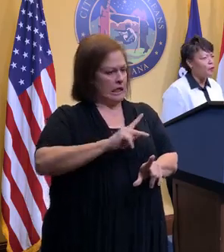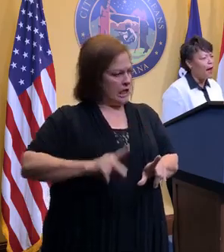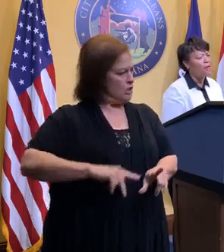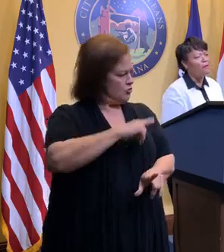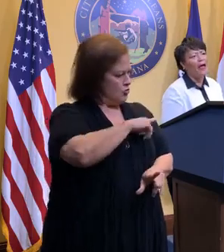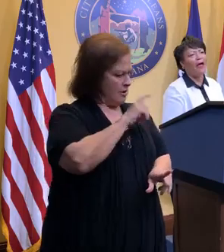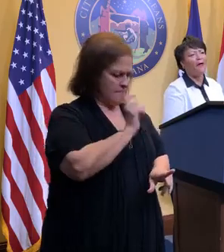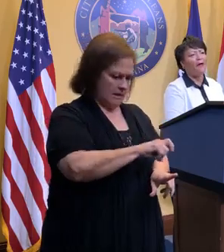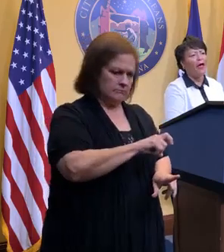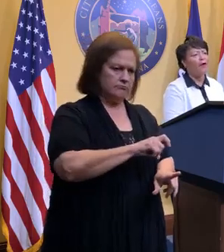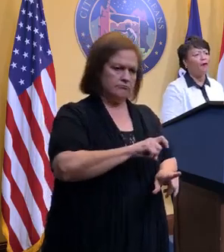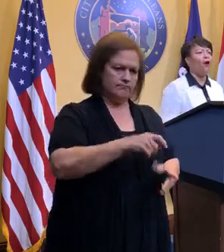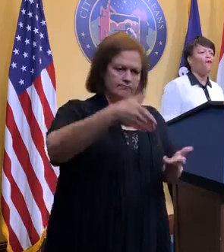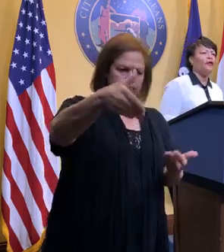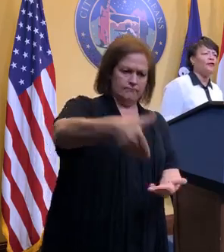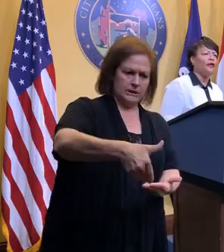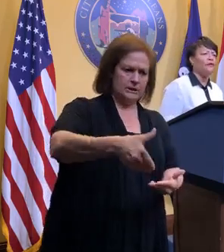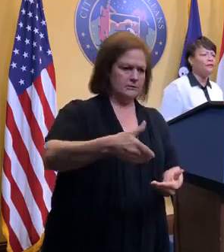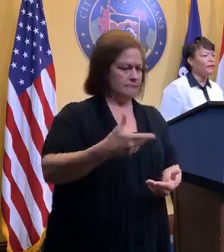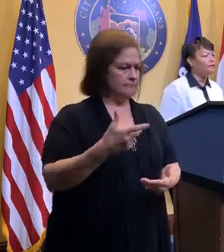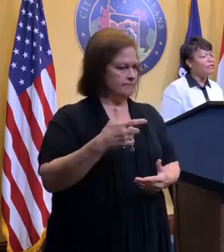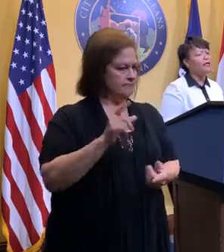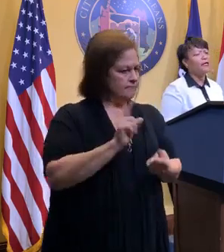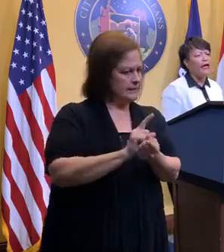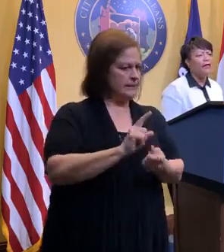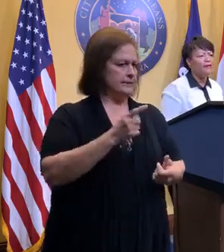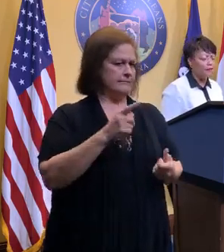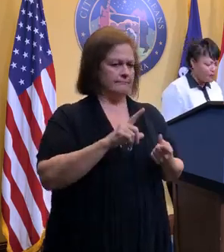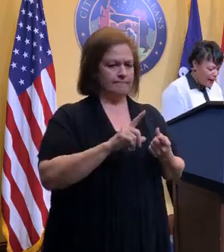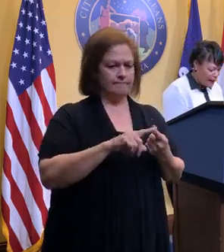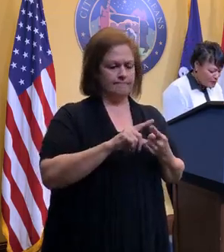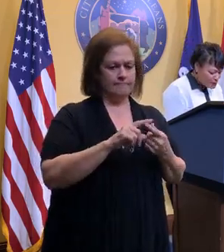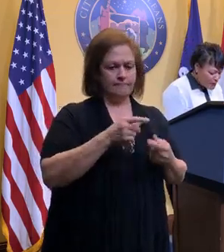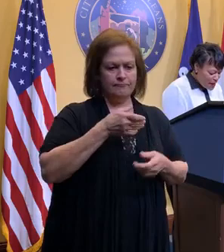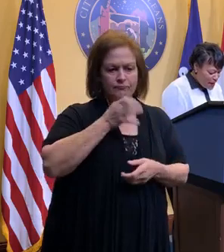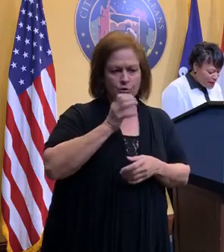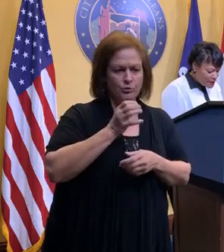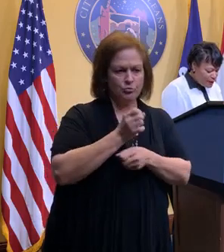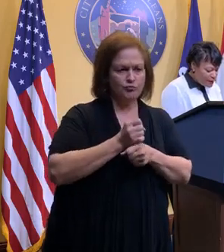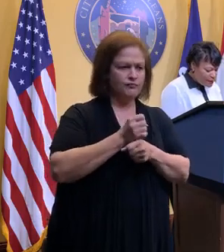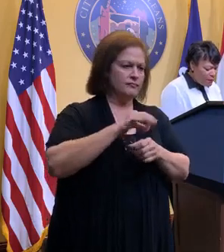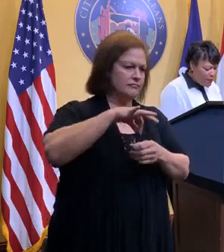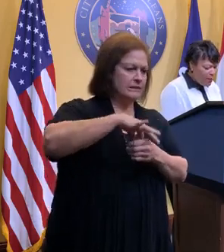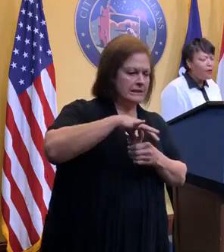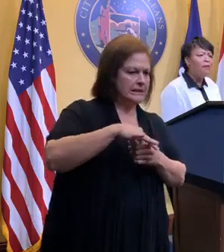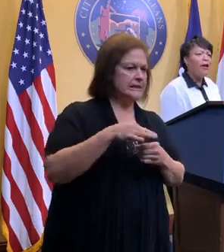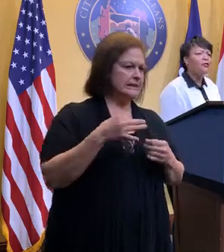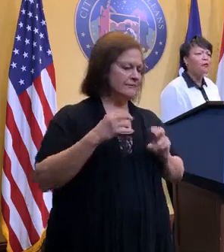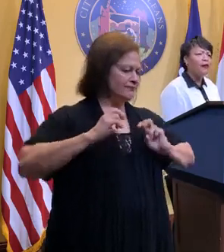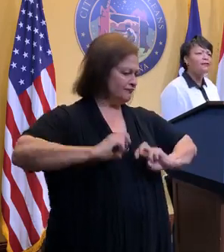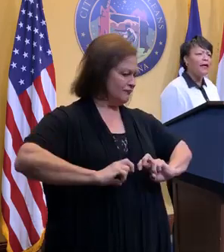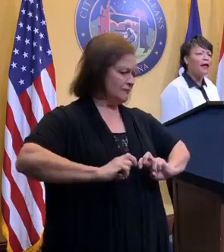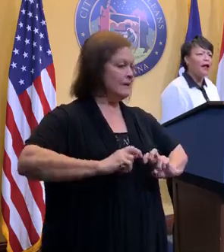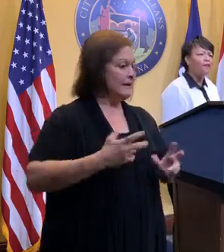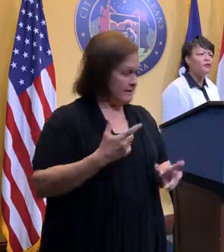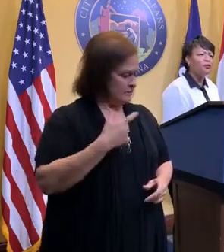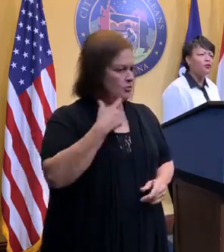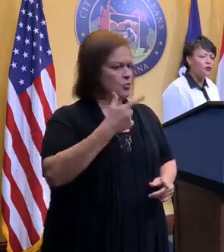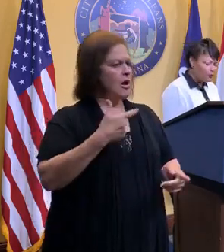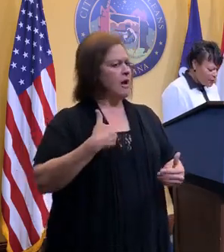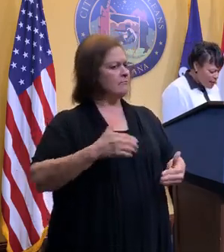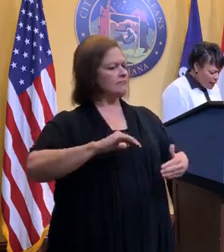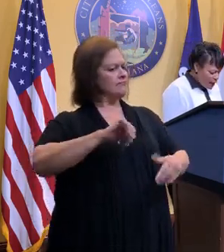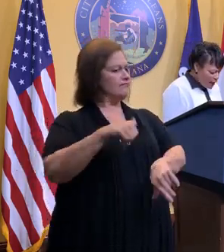greeted, by the mayor, and have coffee and tea cakes and the like. And so I said, well, I'm gonna make sure I set it